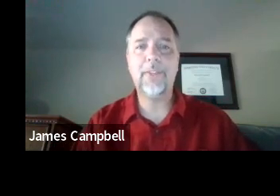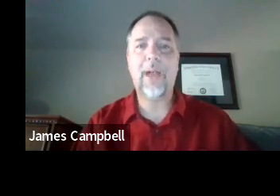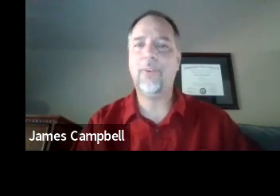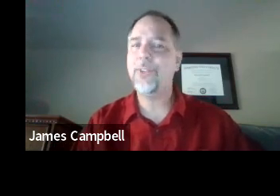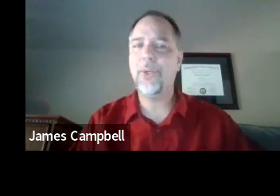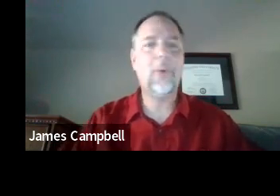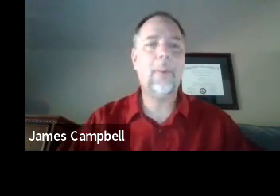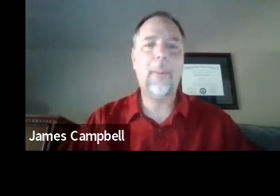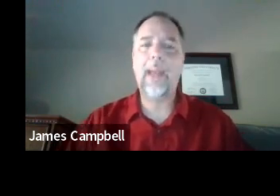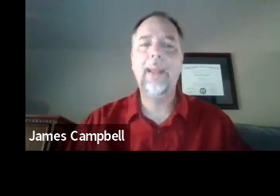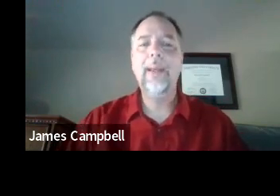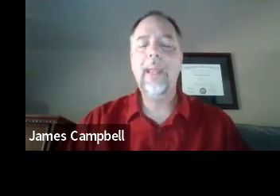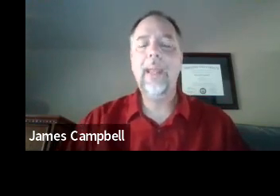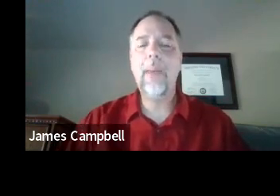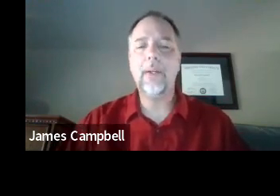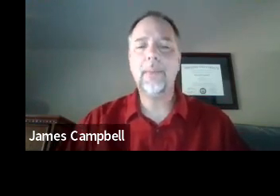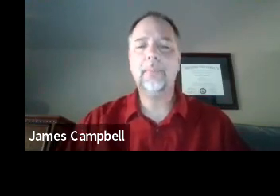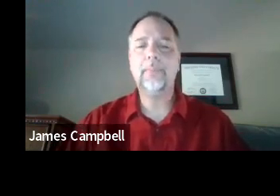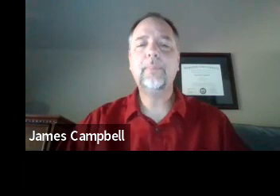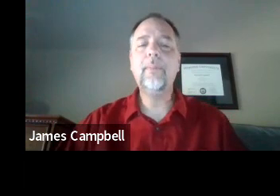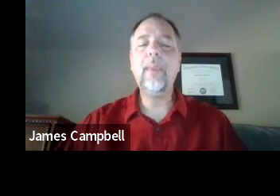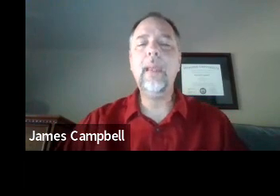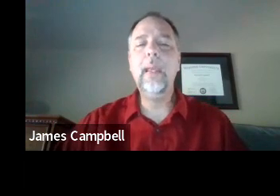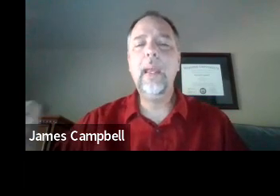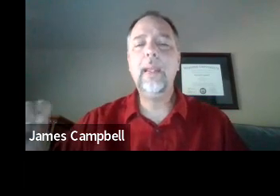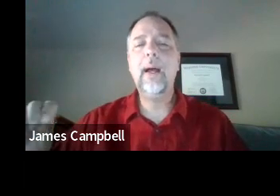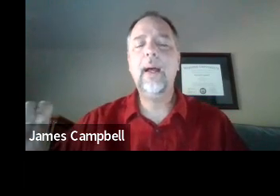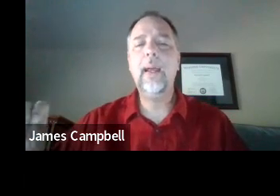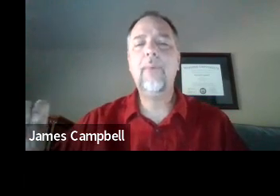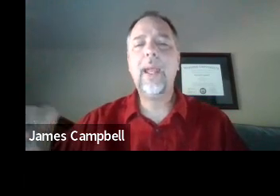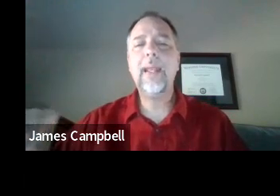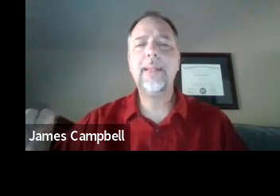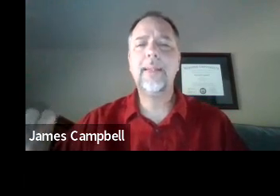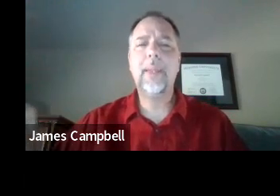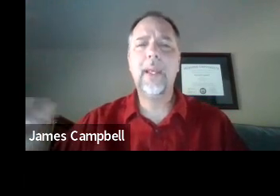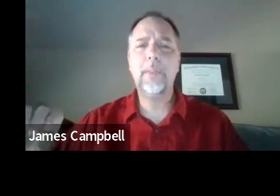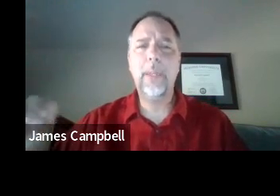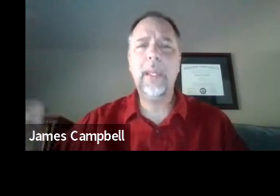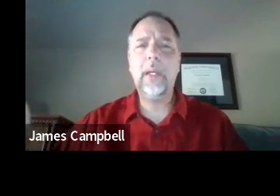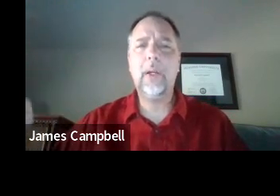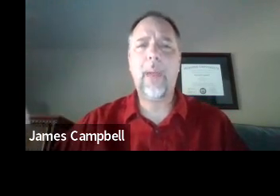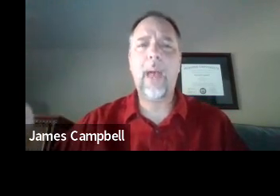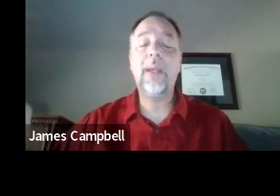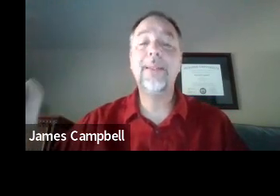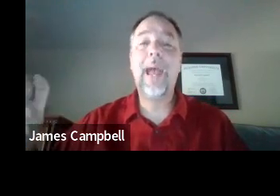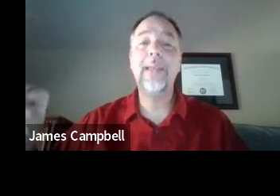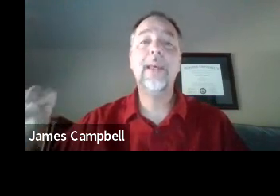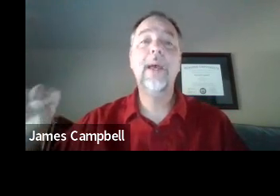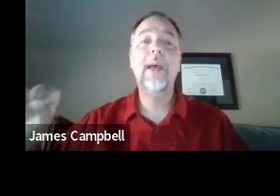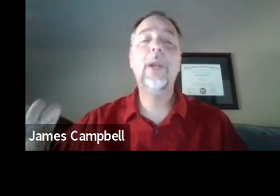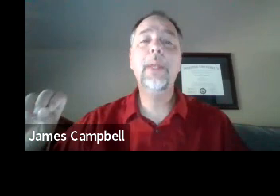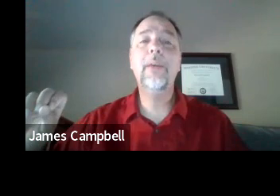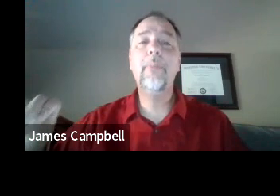relevant to survival. So good or bad, it matters. It recognizes something as being good or bad because it